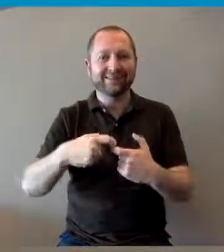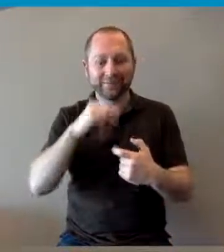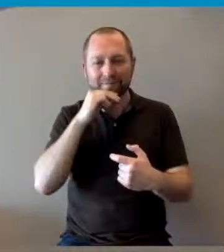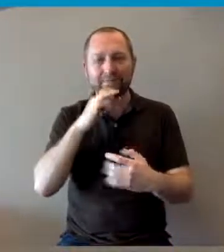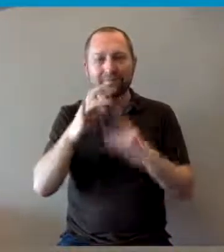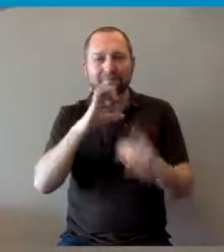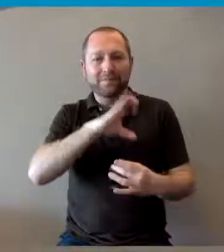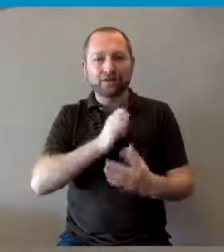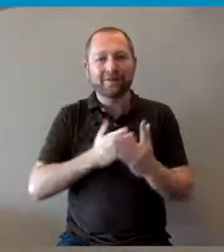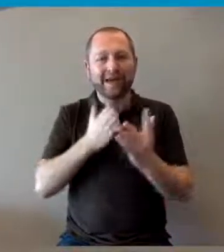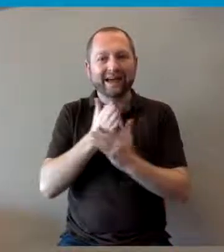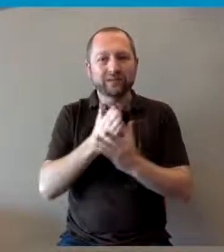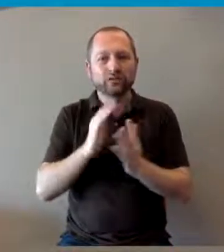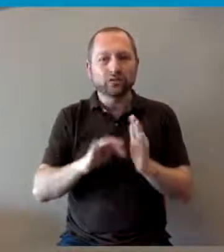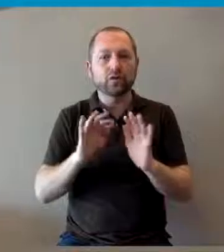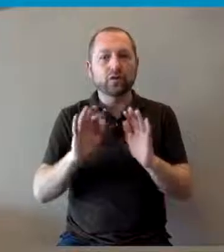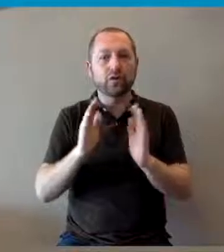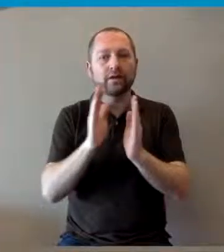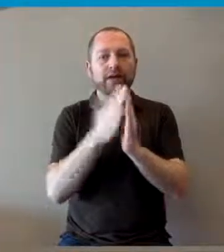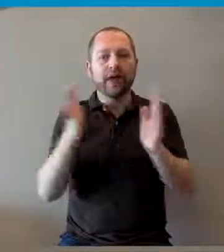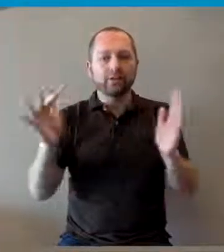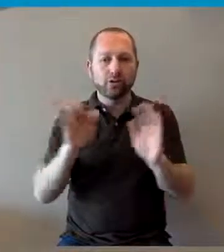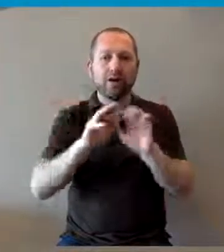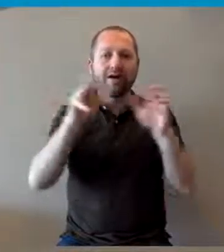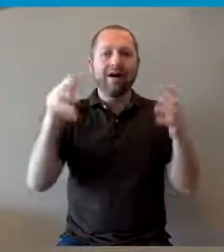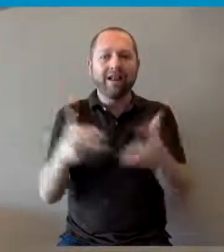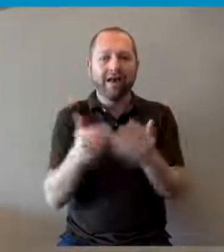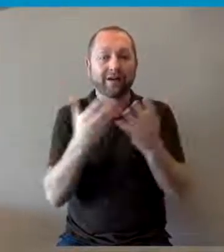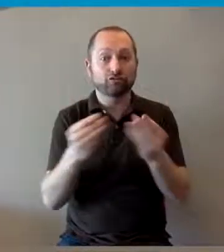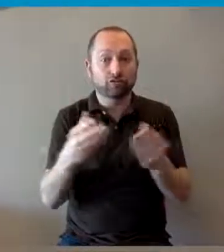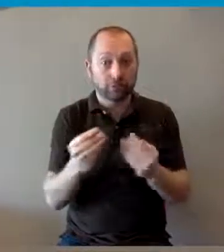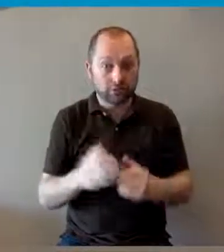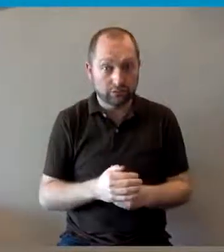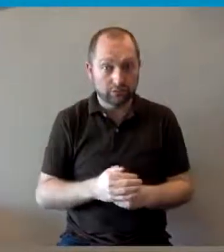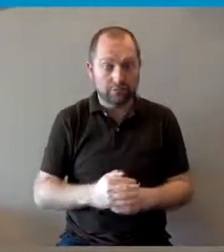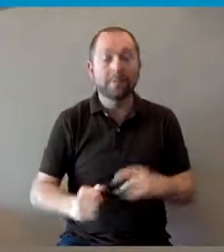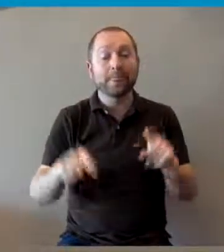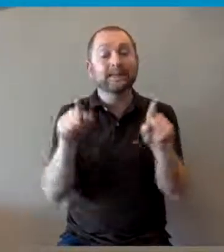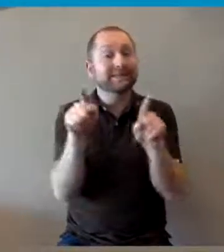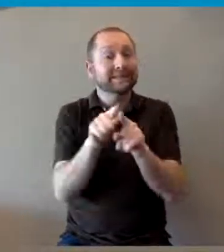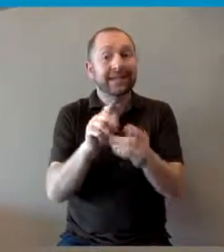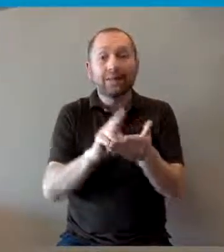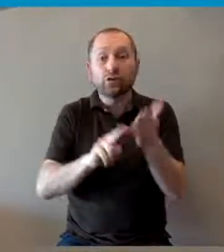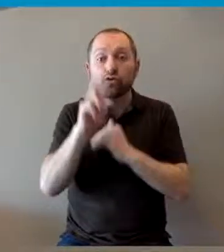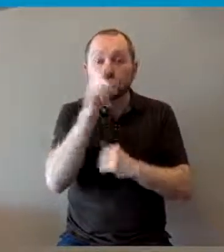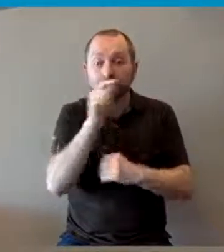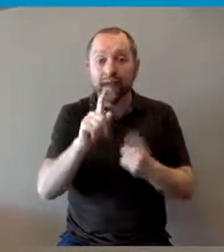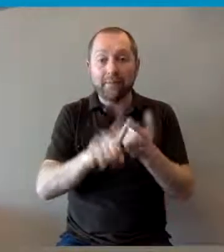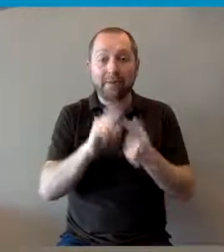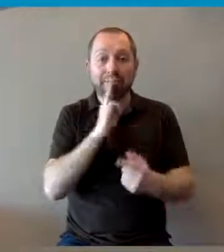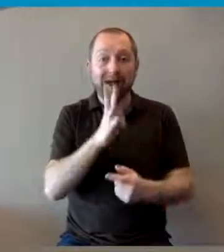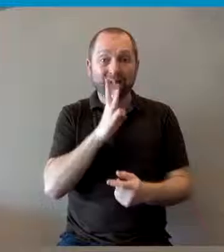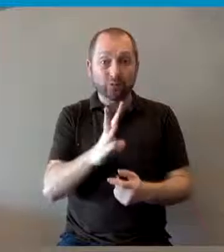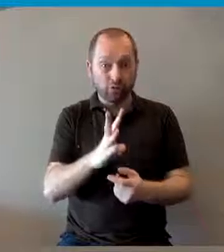have access to the library's online resources. This is the same username and password that you use to access